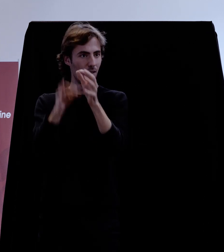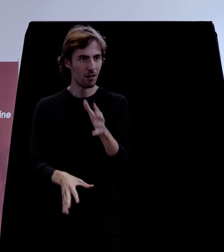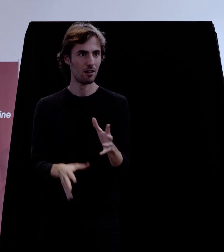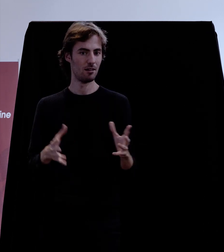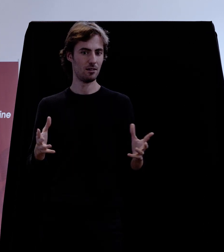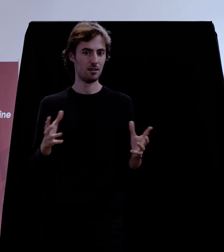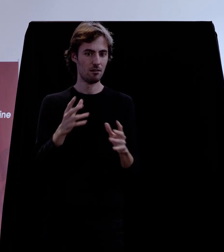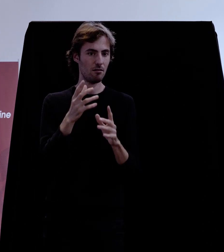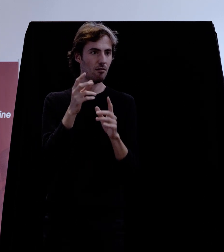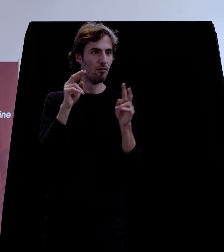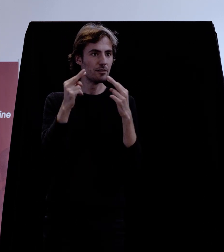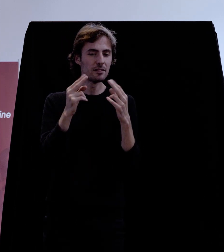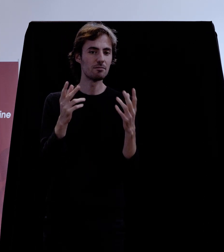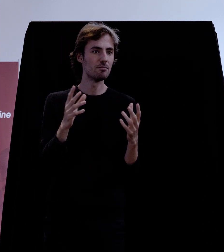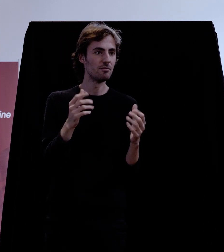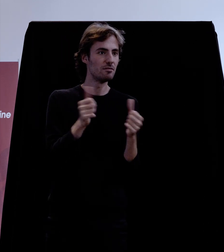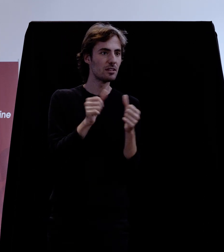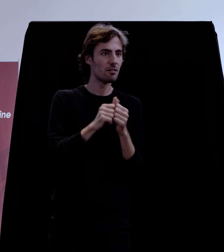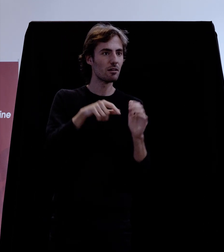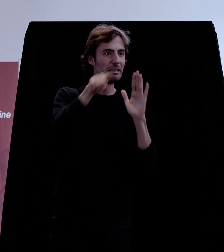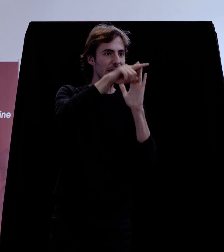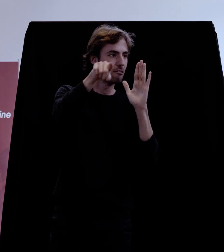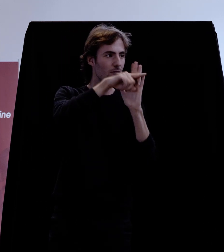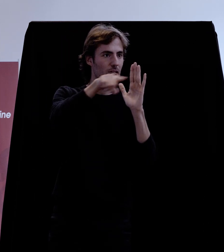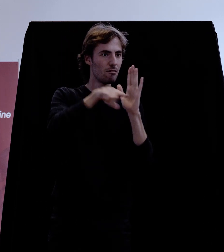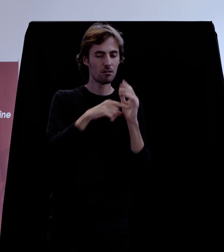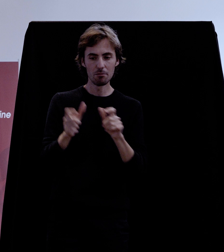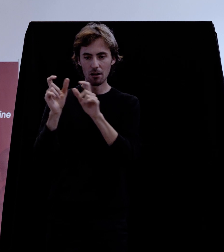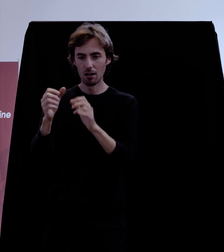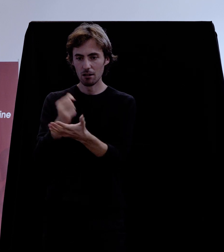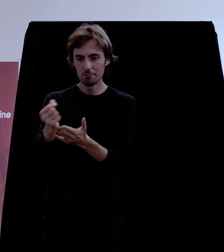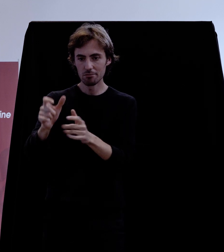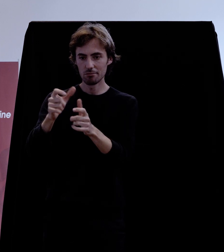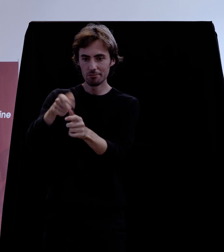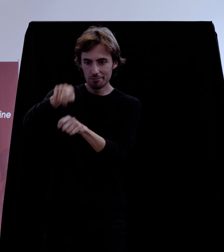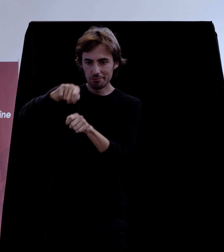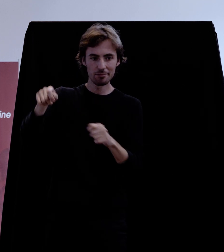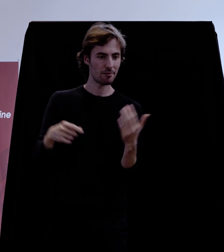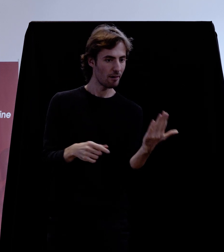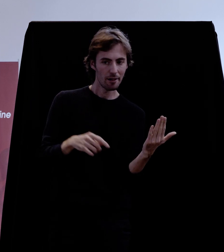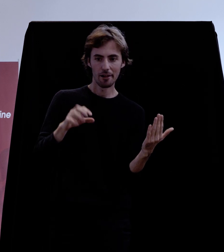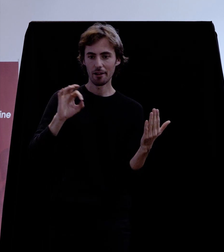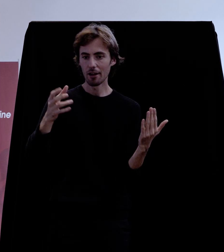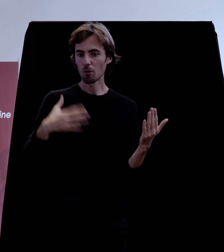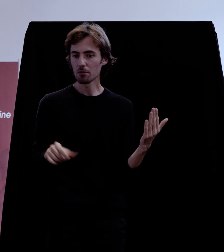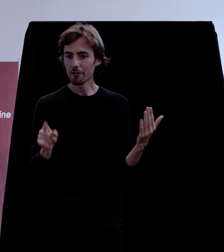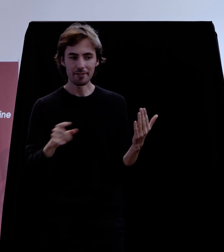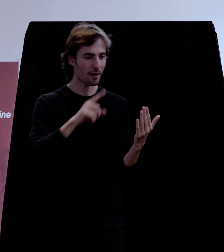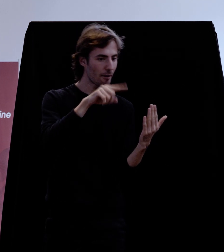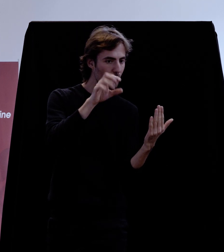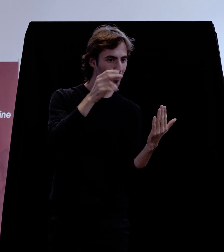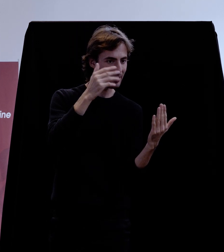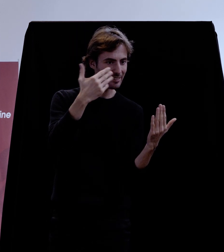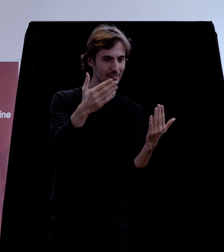by checklists. So you check. Do they show this behavior? Check. This behavior? Check. This behavior? Check. You got too many checklists, too many